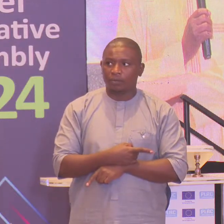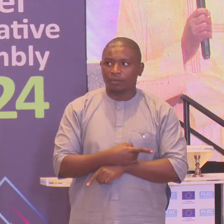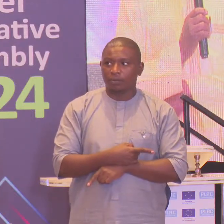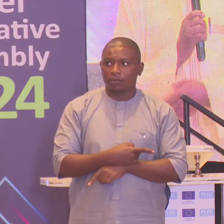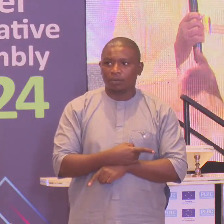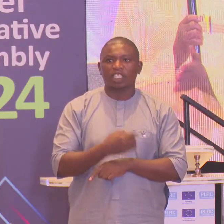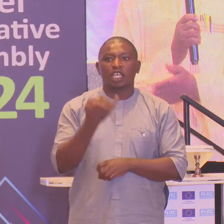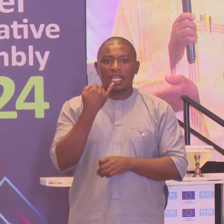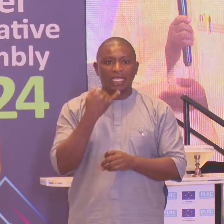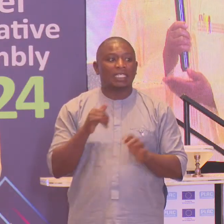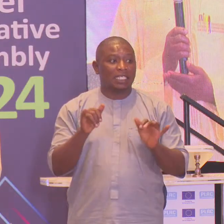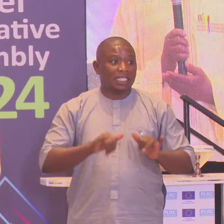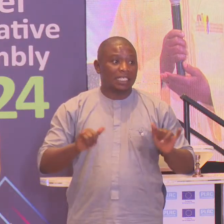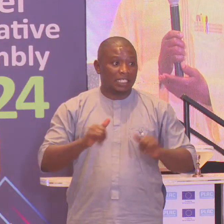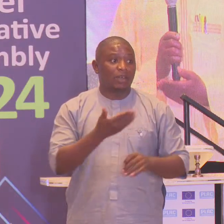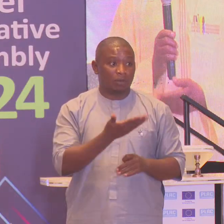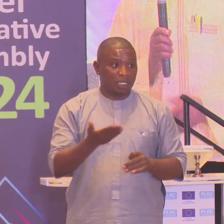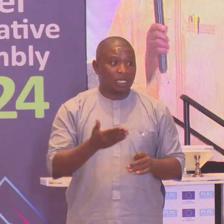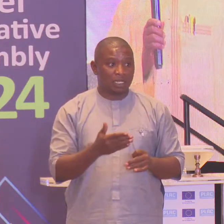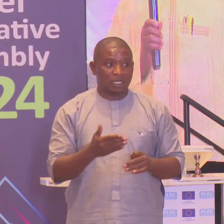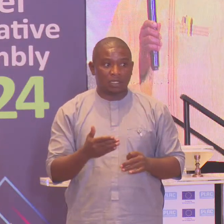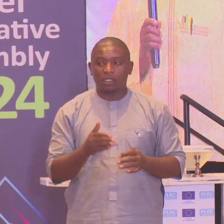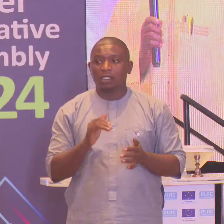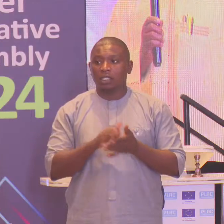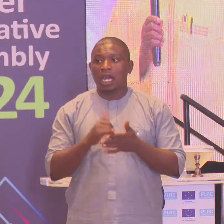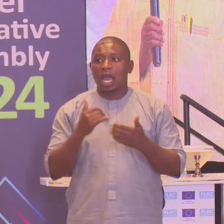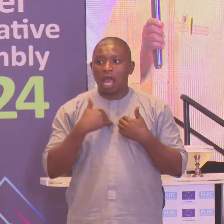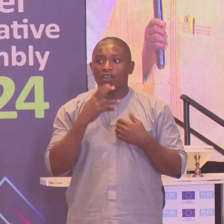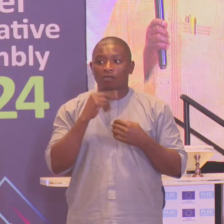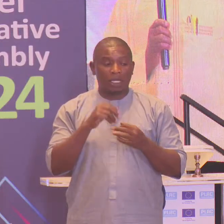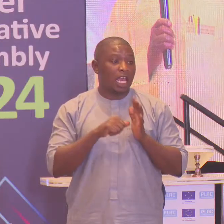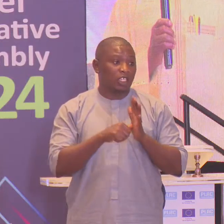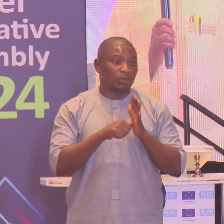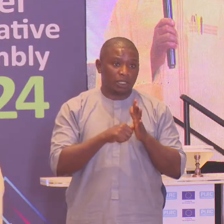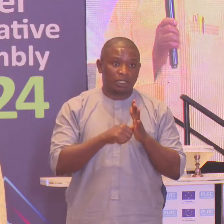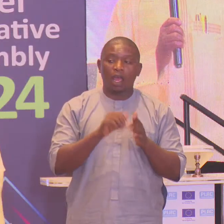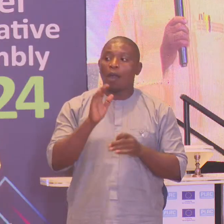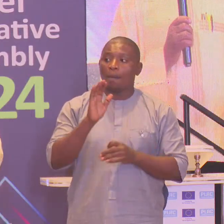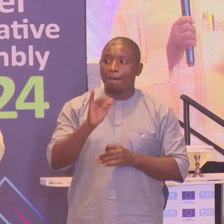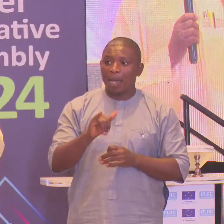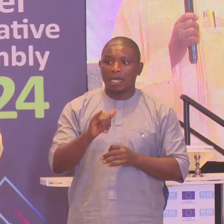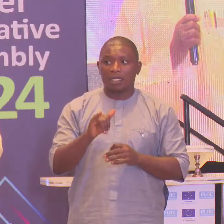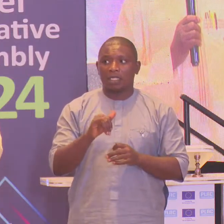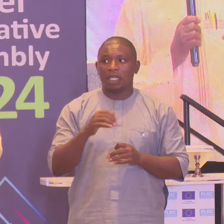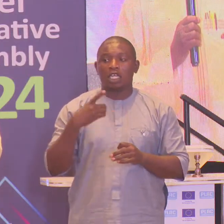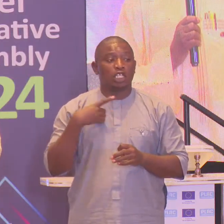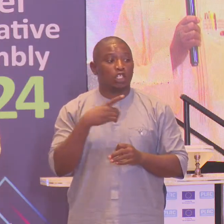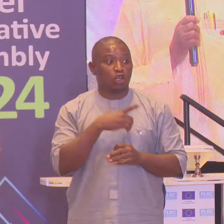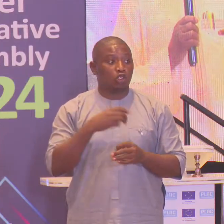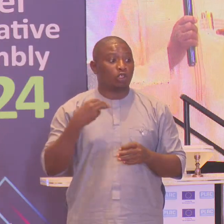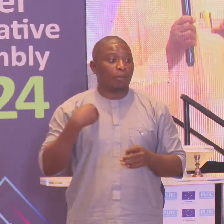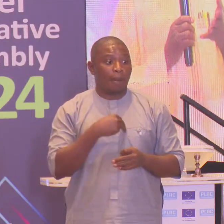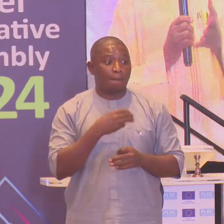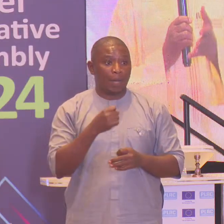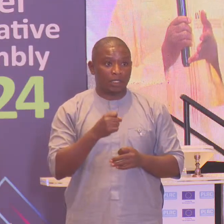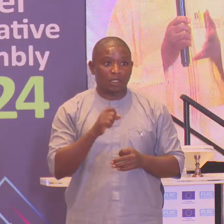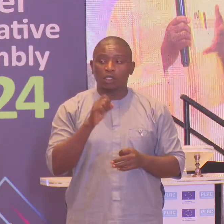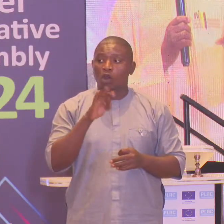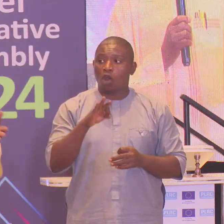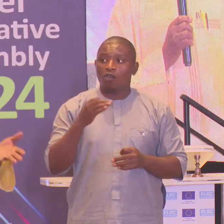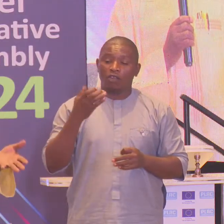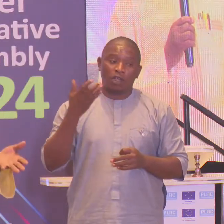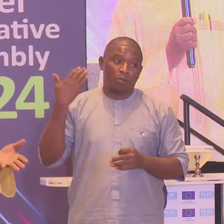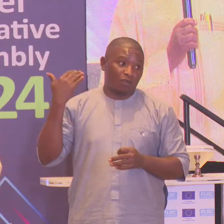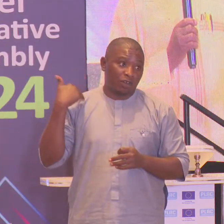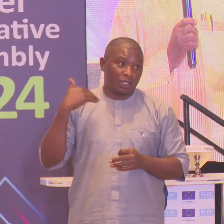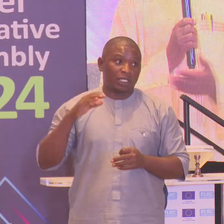It's the same thing, the sentiment that has been expressed by distinguished members of the previous